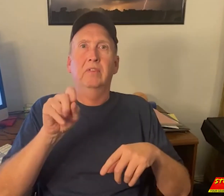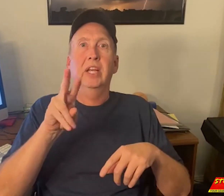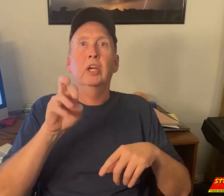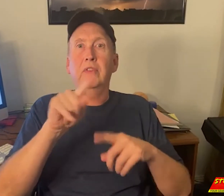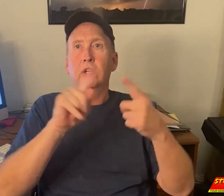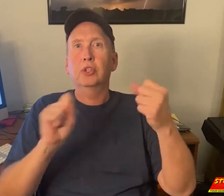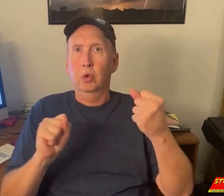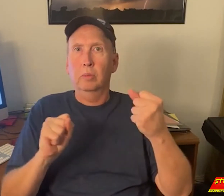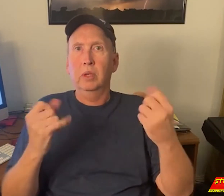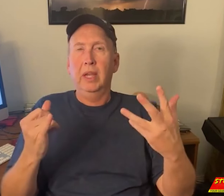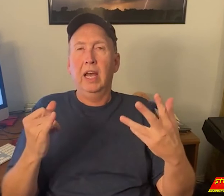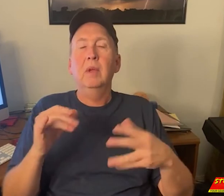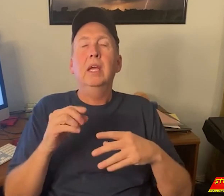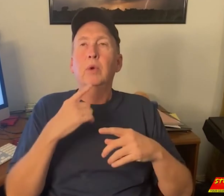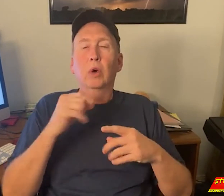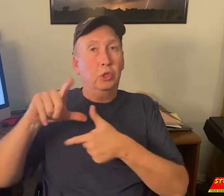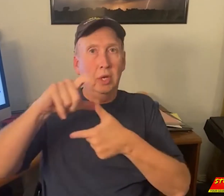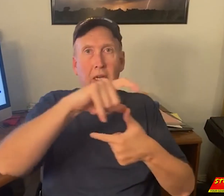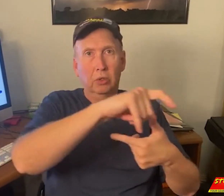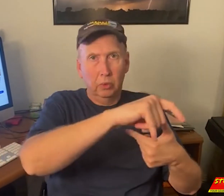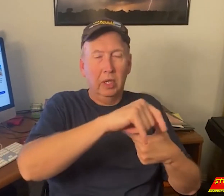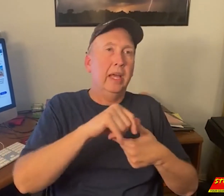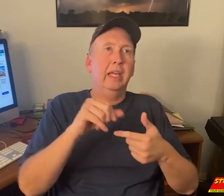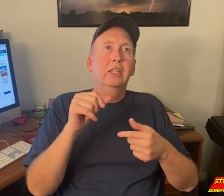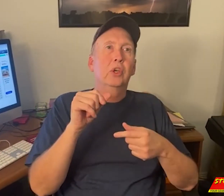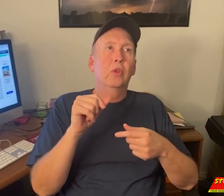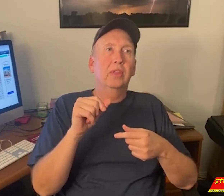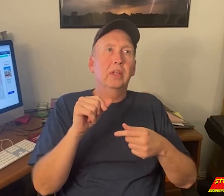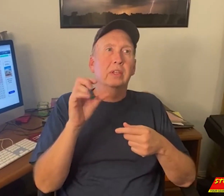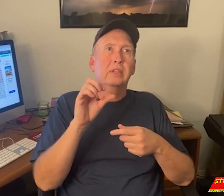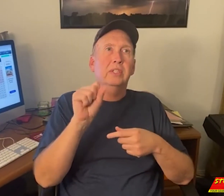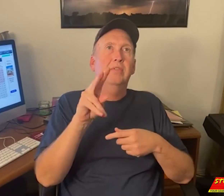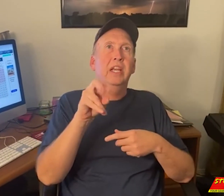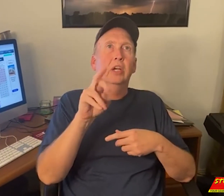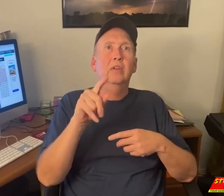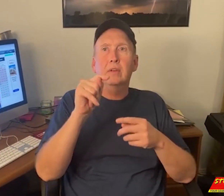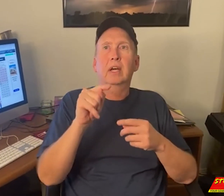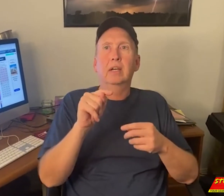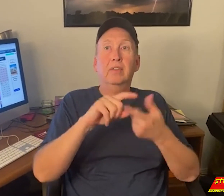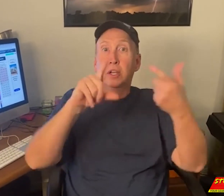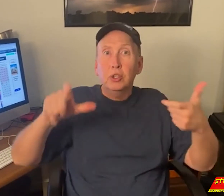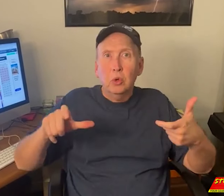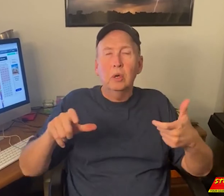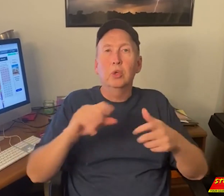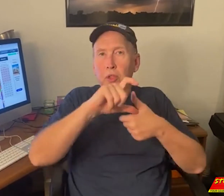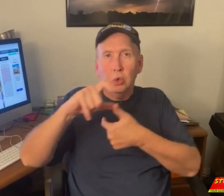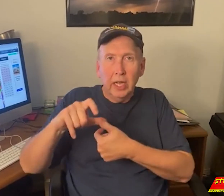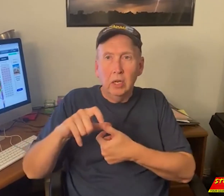severe thunderstorms that we have, or tornadoes. Okay, so the severe thunderstorms or the tornadoes